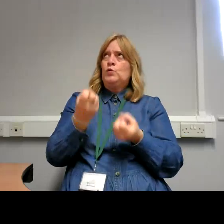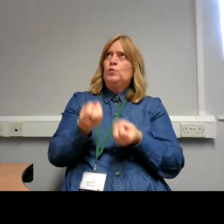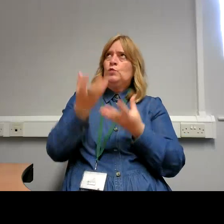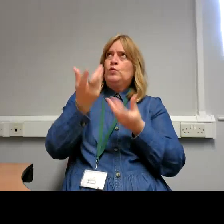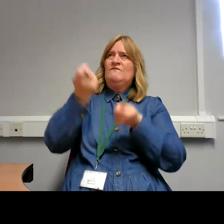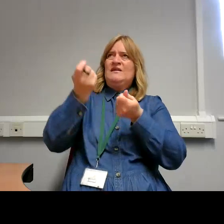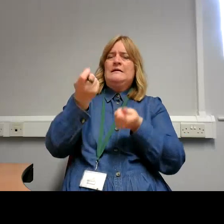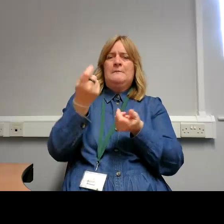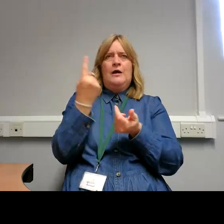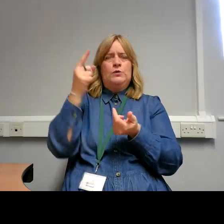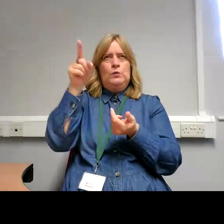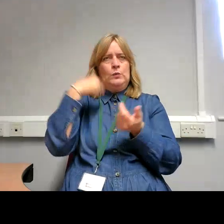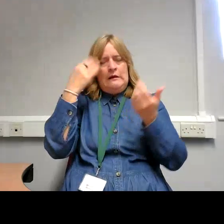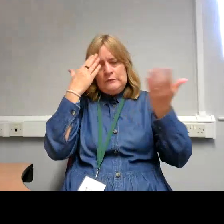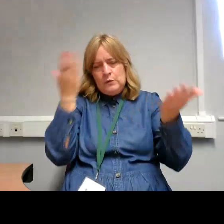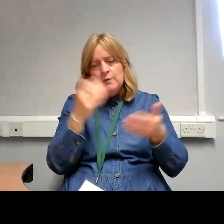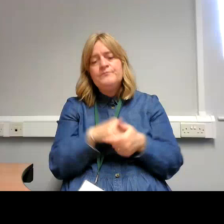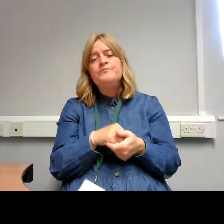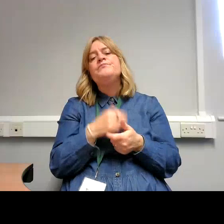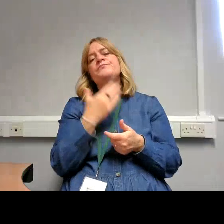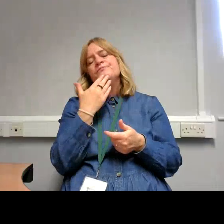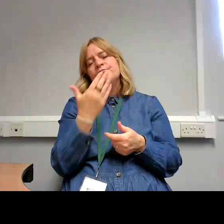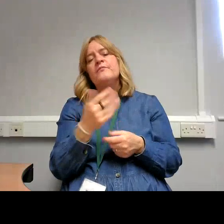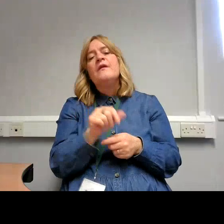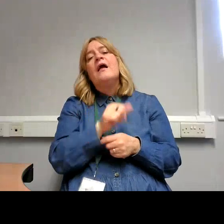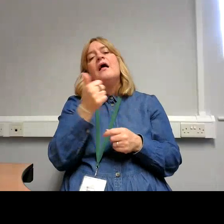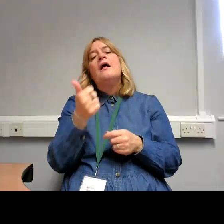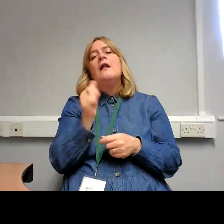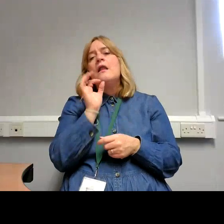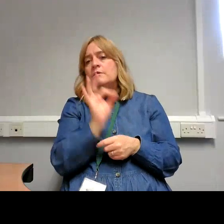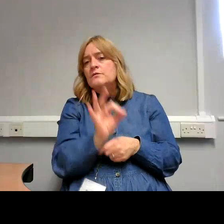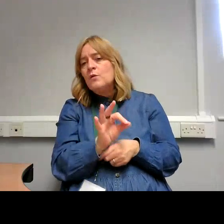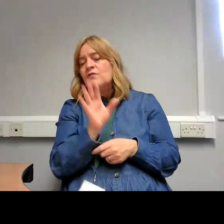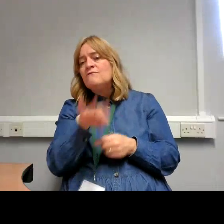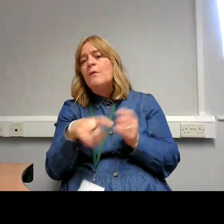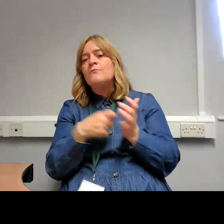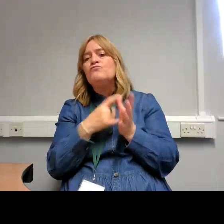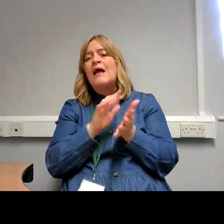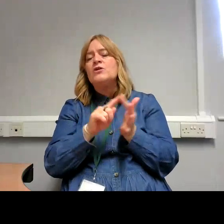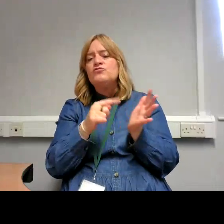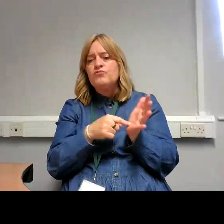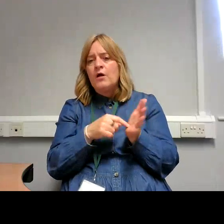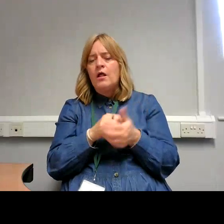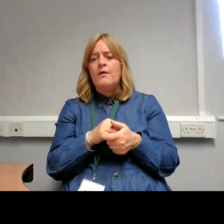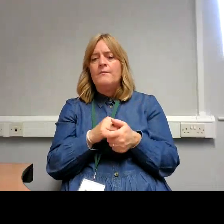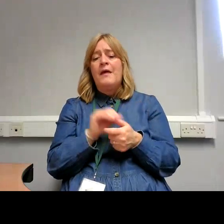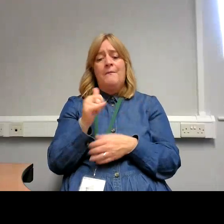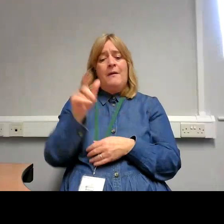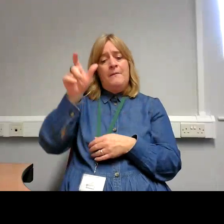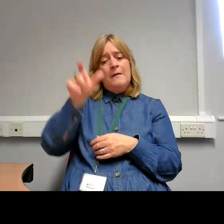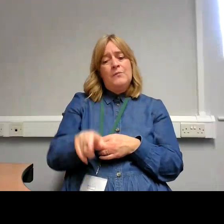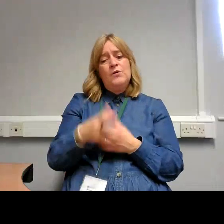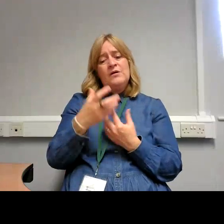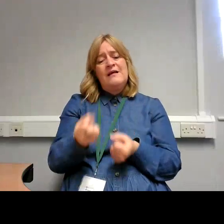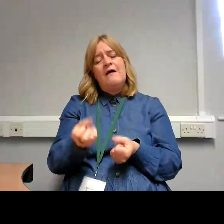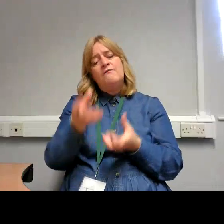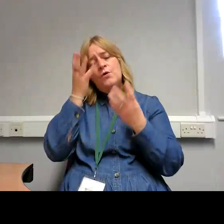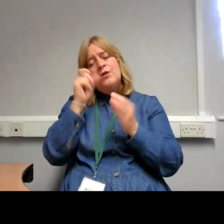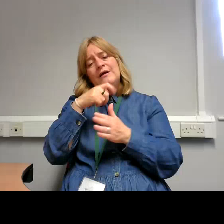Okay, thank you for that. The next one is from Rachel. If a person with a learning disability comes